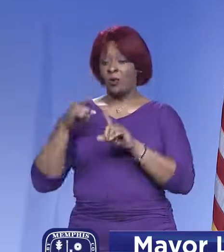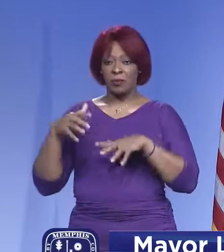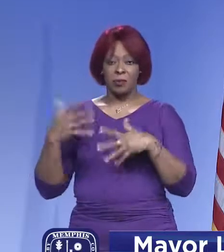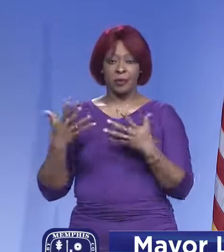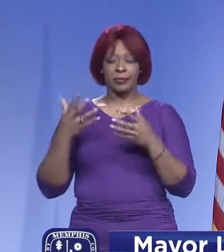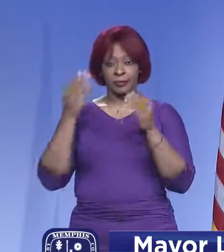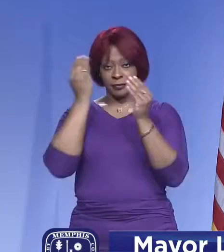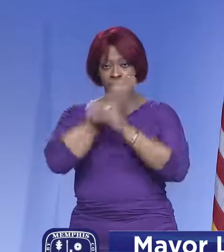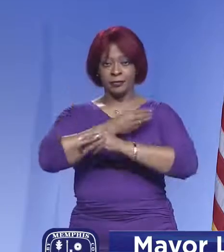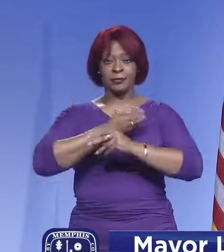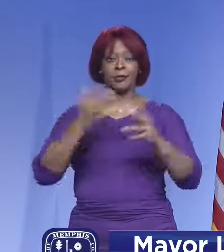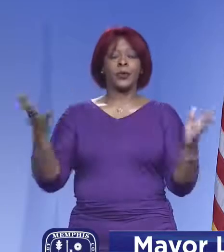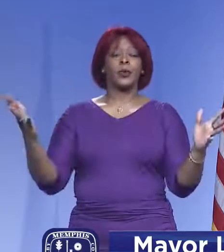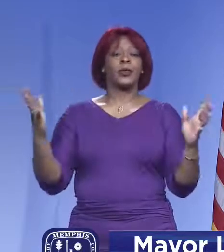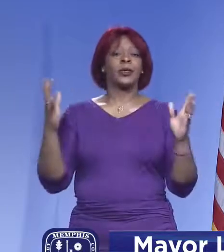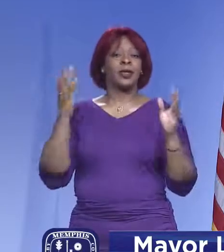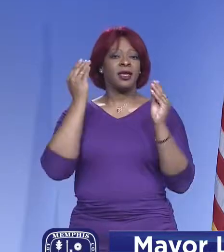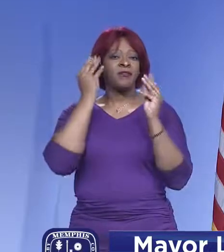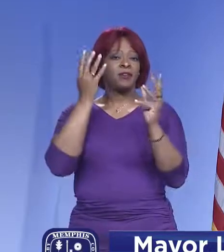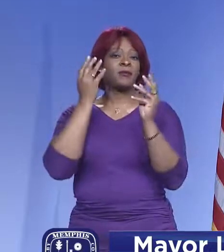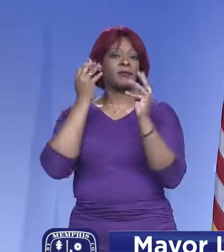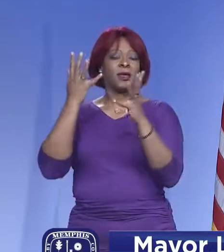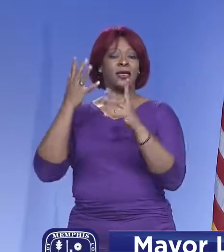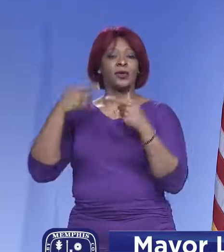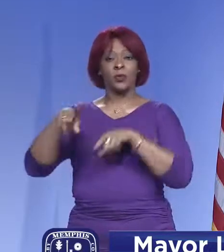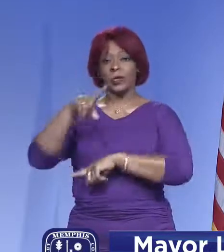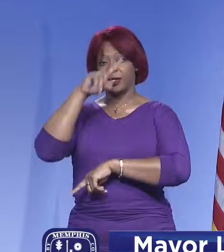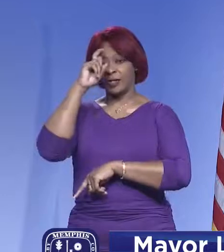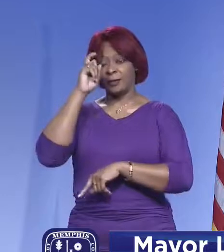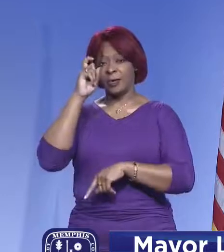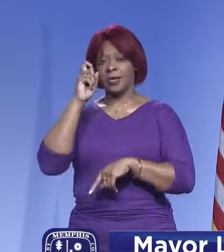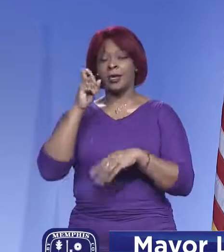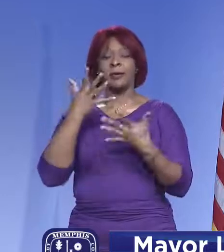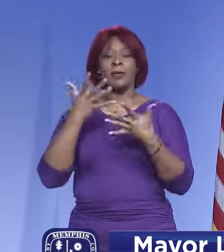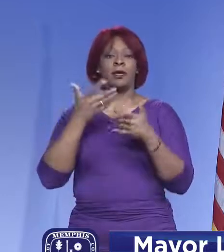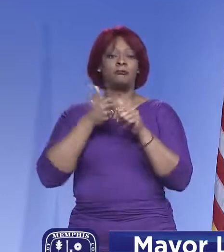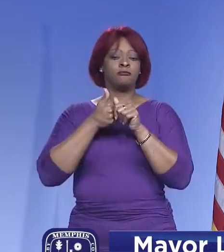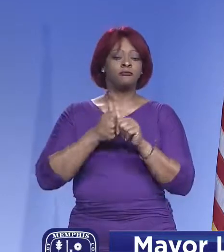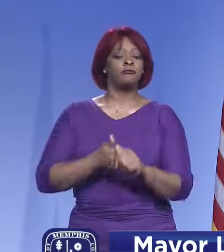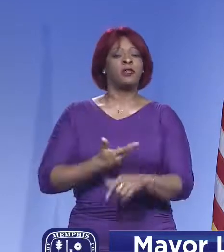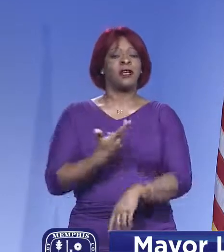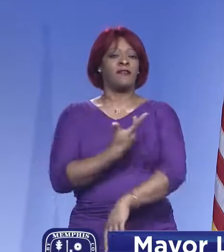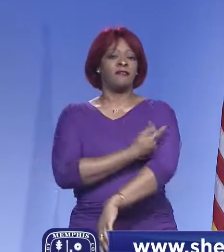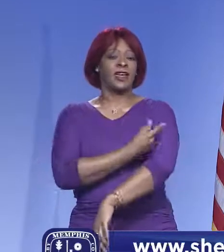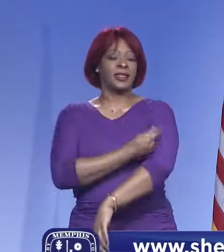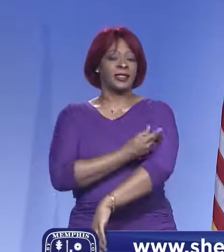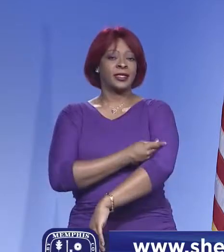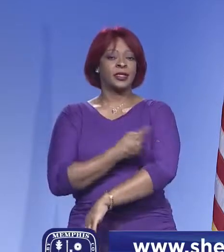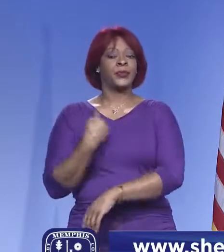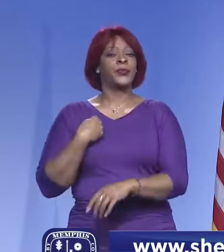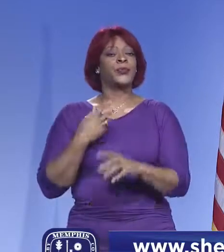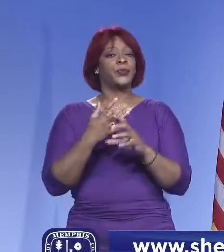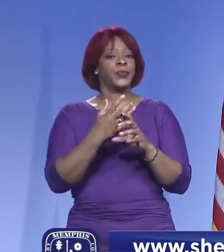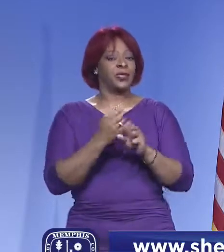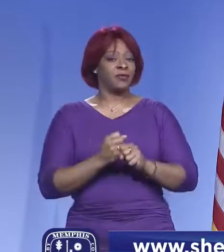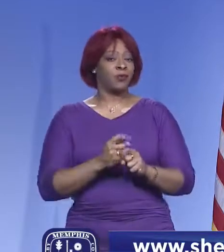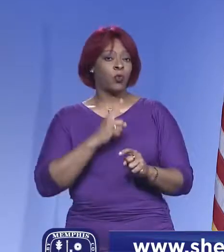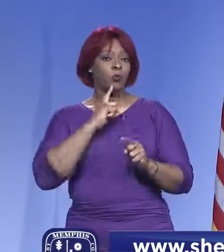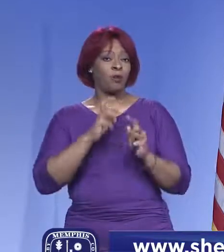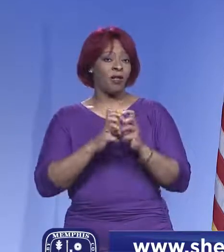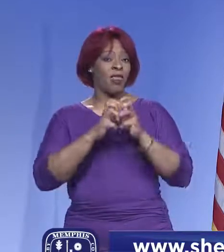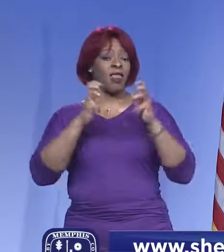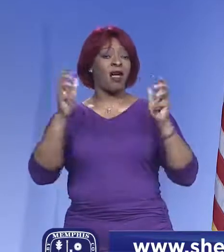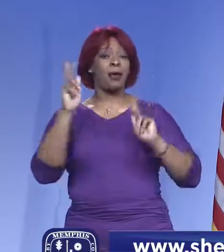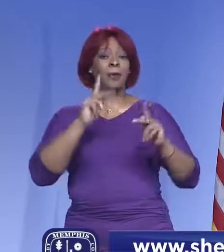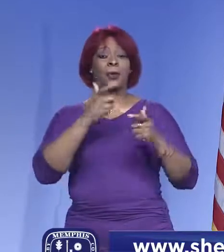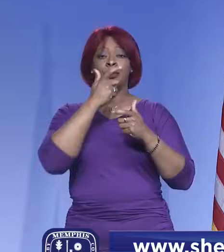the word during the summer months about the importance of vaccination. And we have received a lot of interest